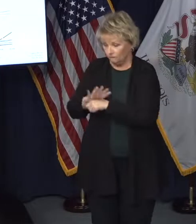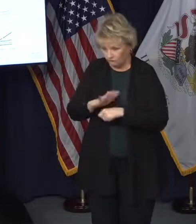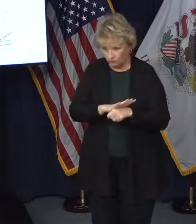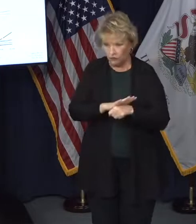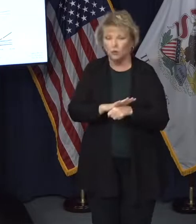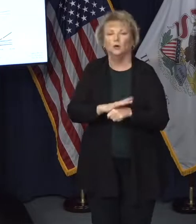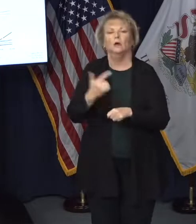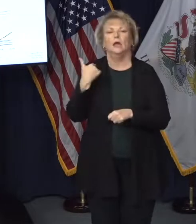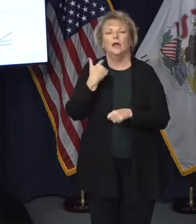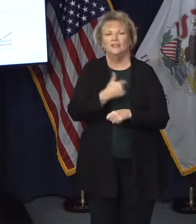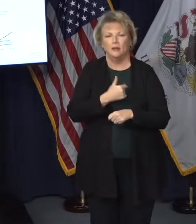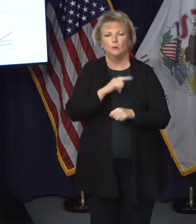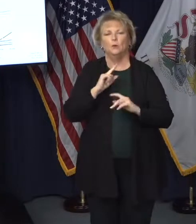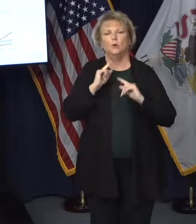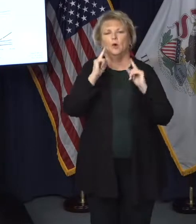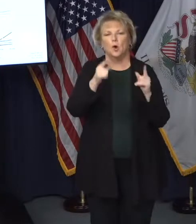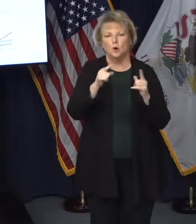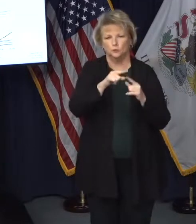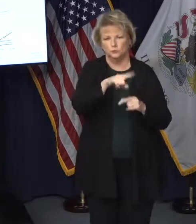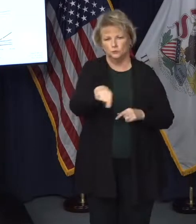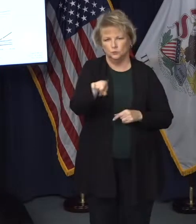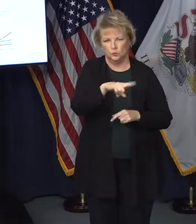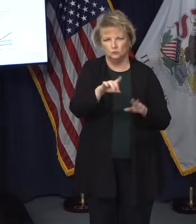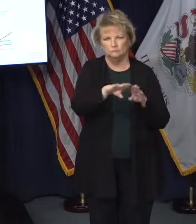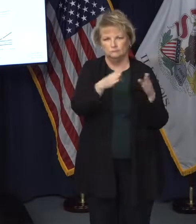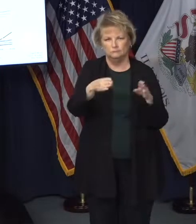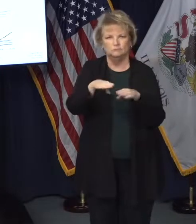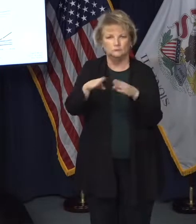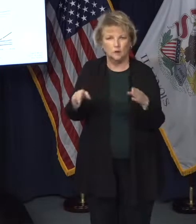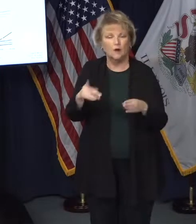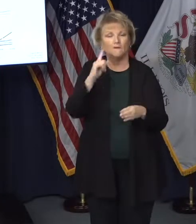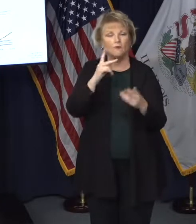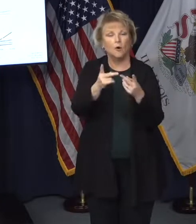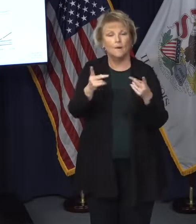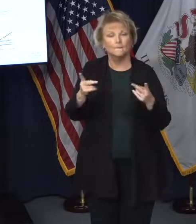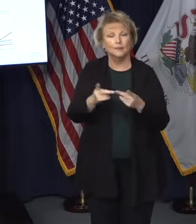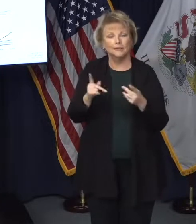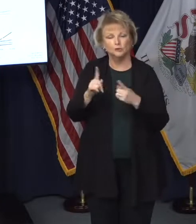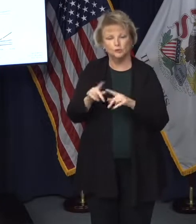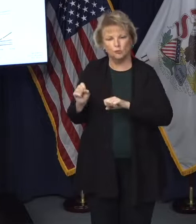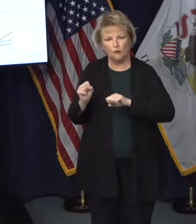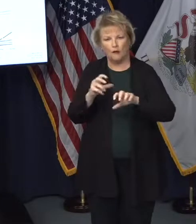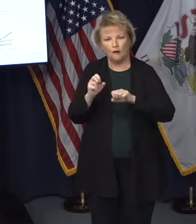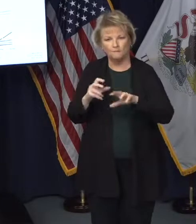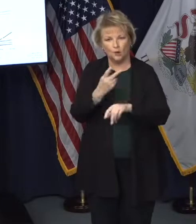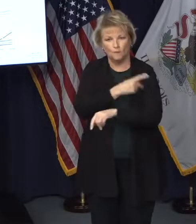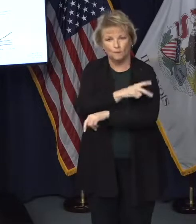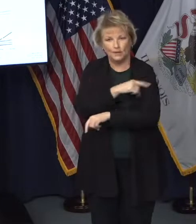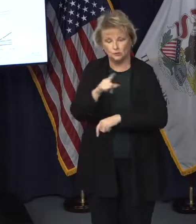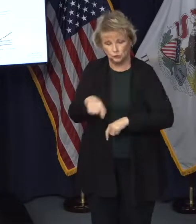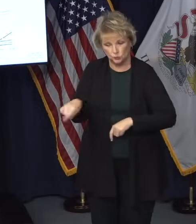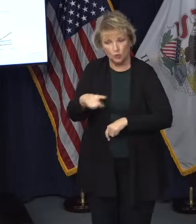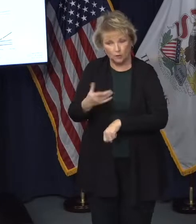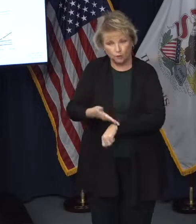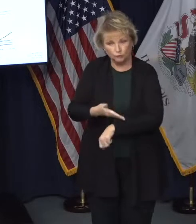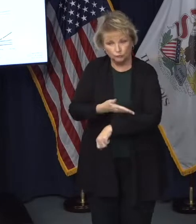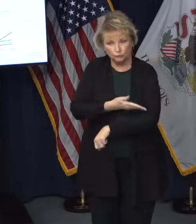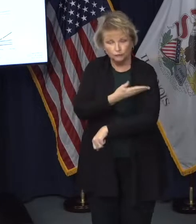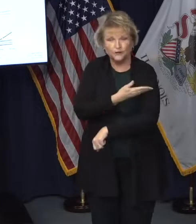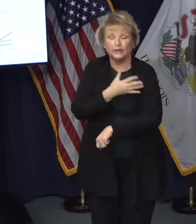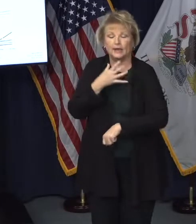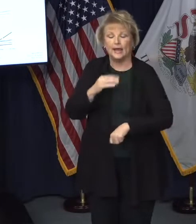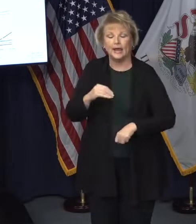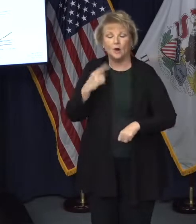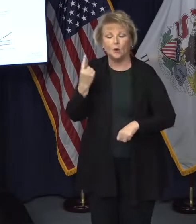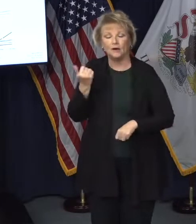to go to this alternate care facility as a place to offload patients who are improving, maybe only have a